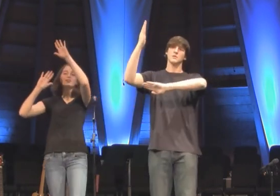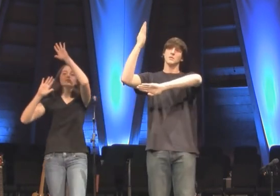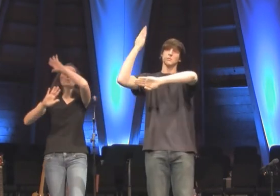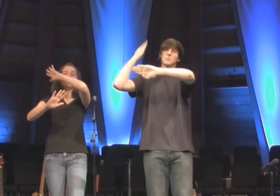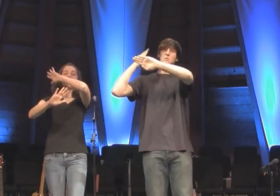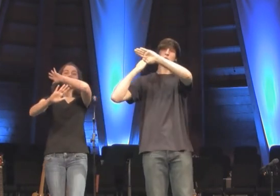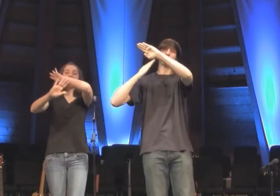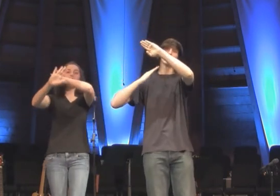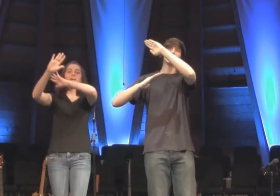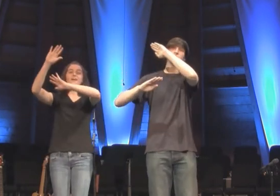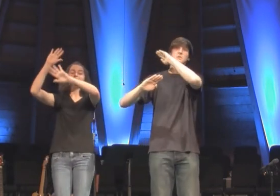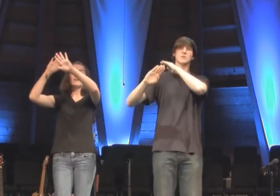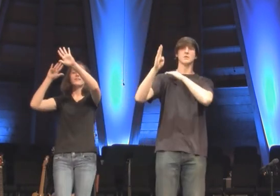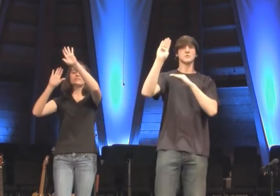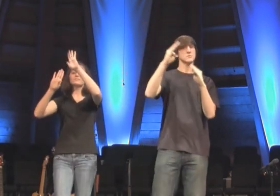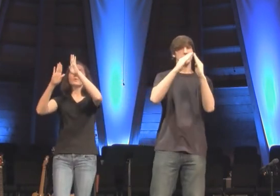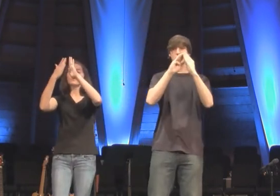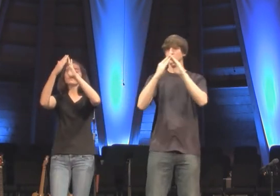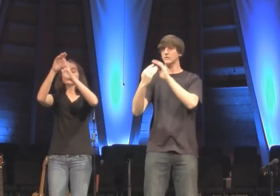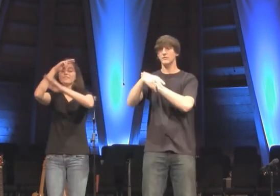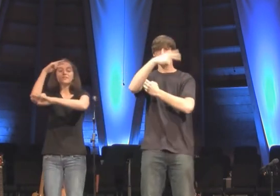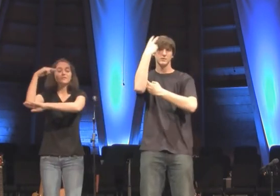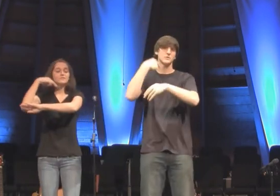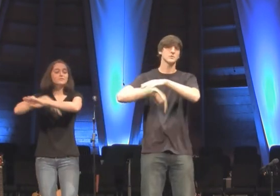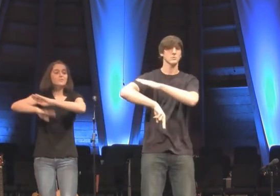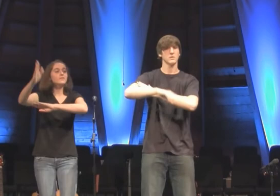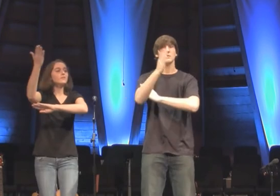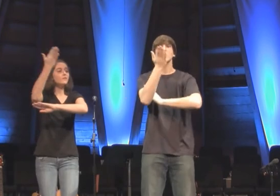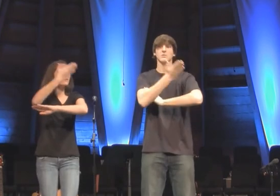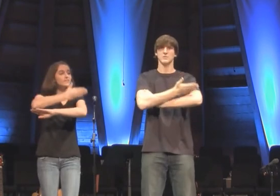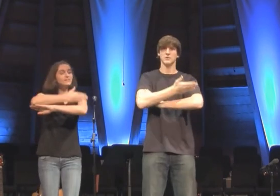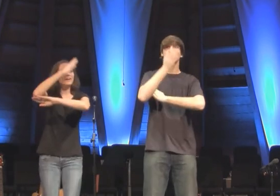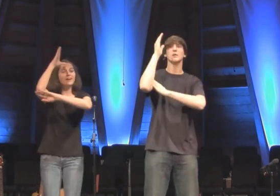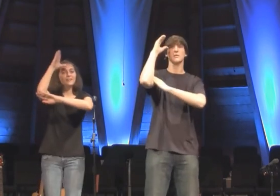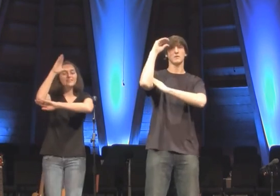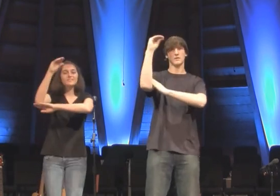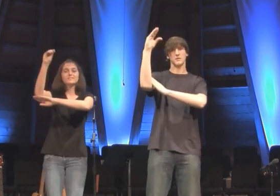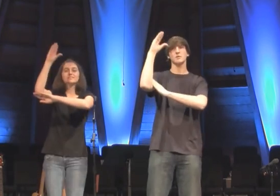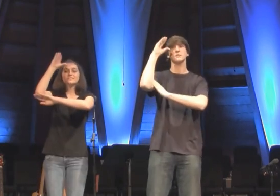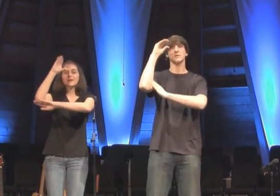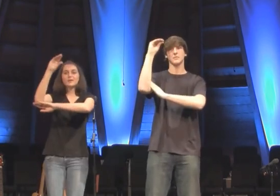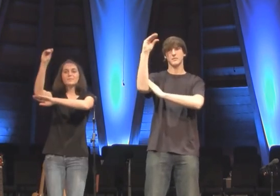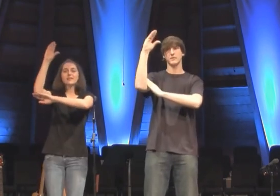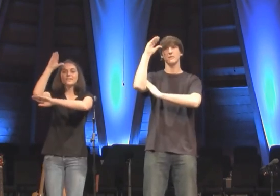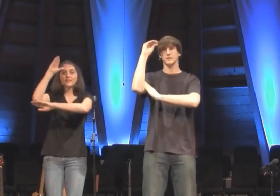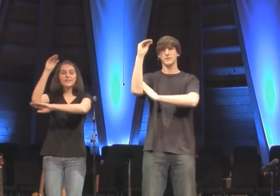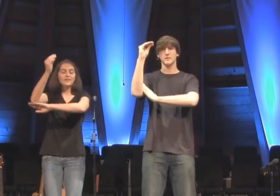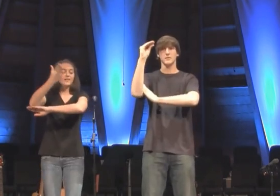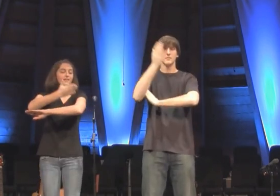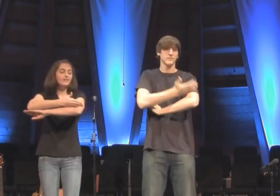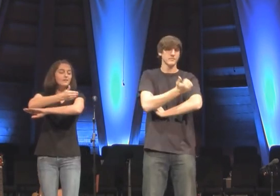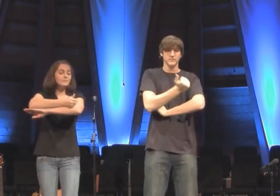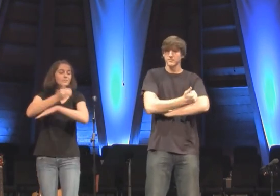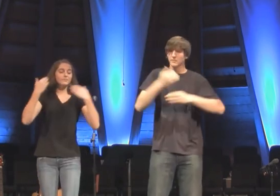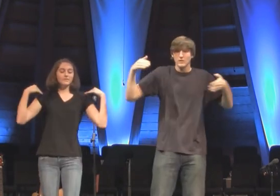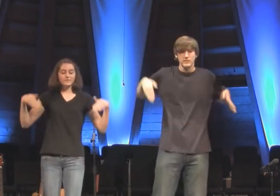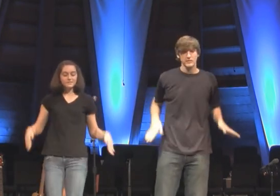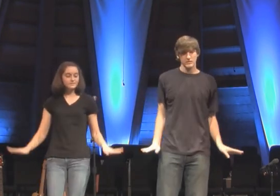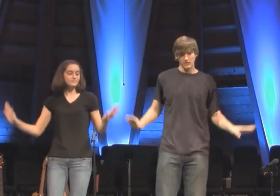He was born of a virgin one holy night in the little town of Bethlehem All the